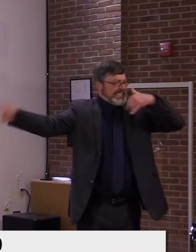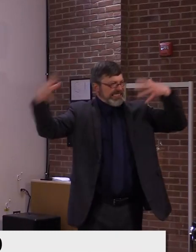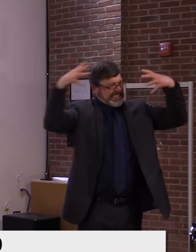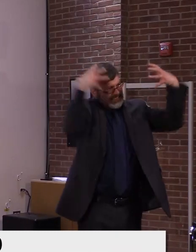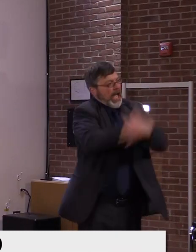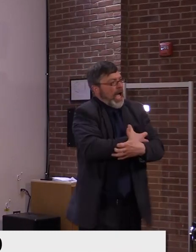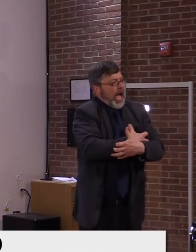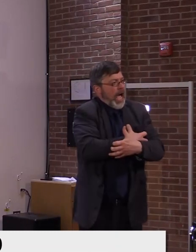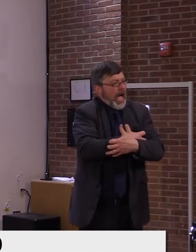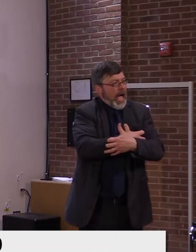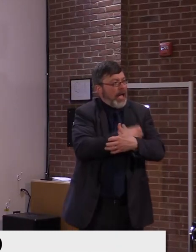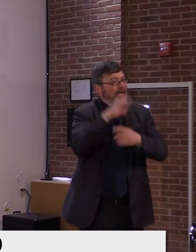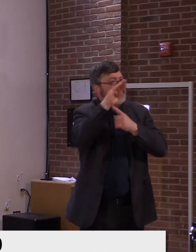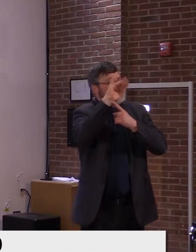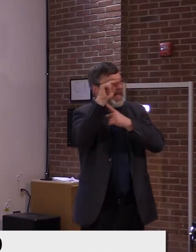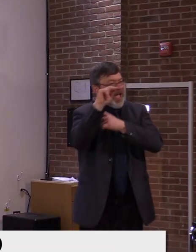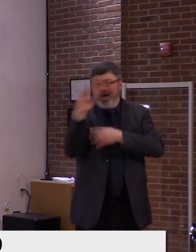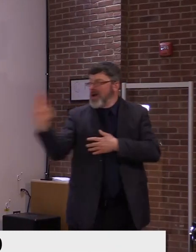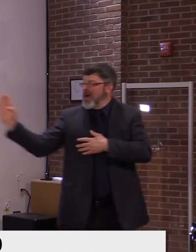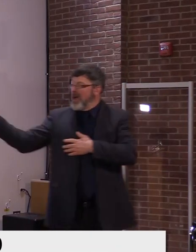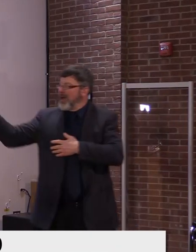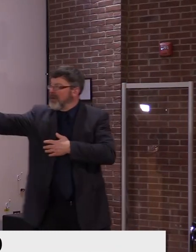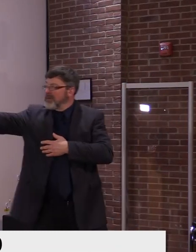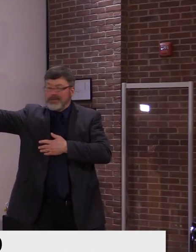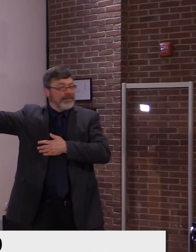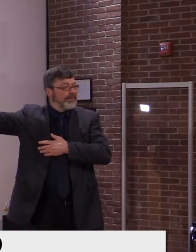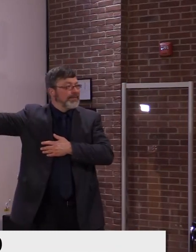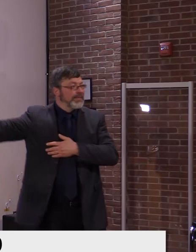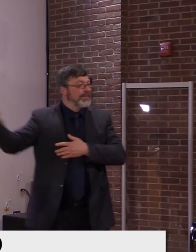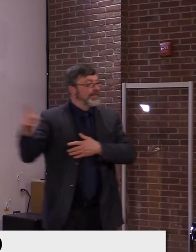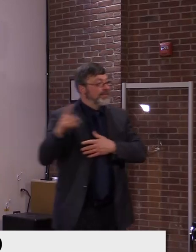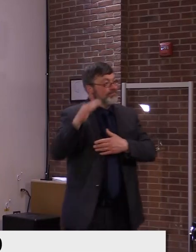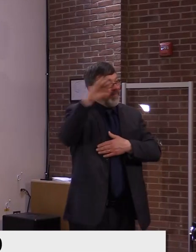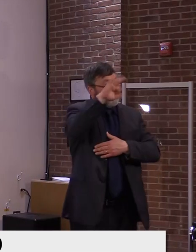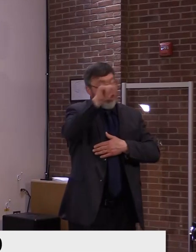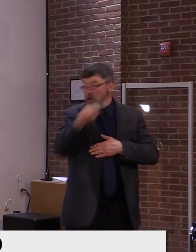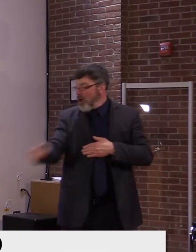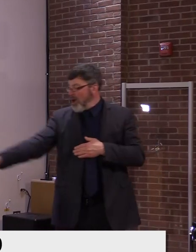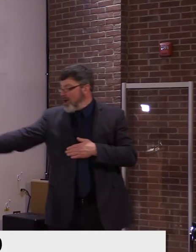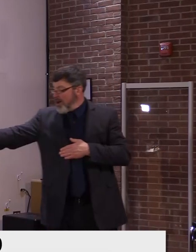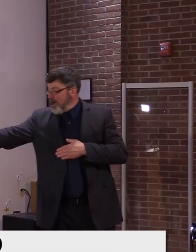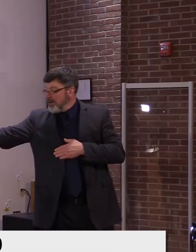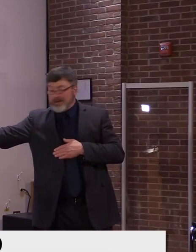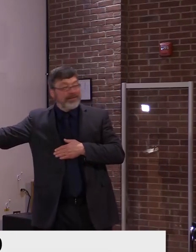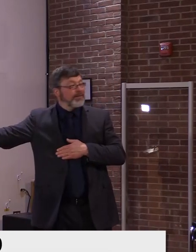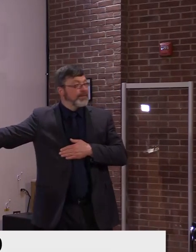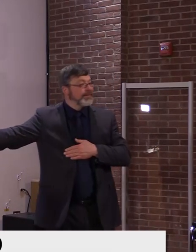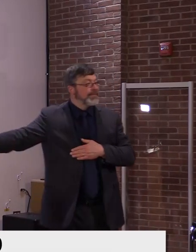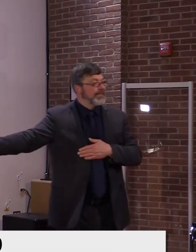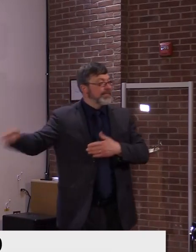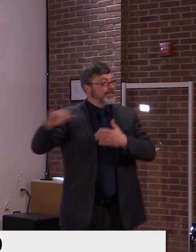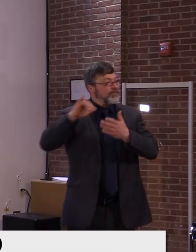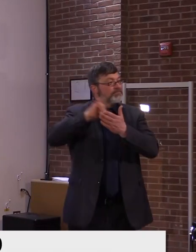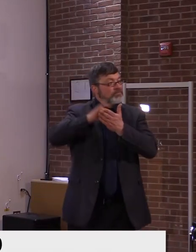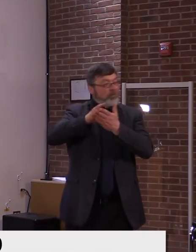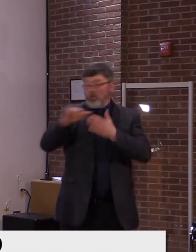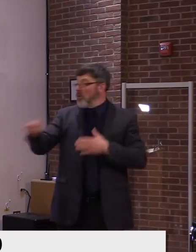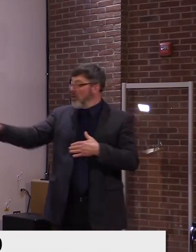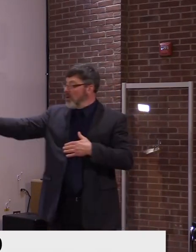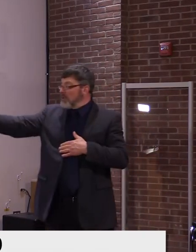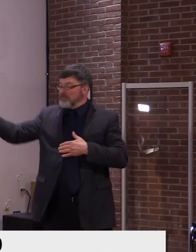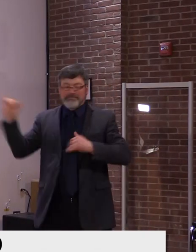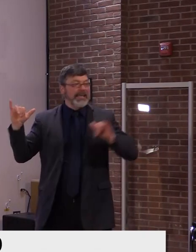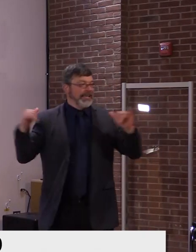amount of cases, so something for us to keep a close eye on in the weeks ahead. And with that, I'd like to turn it back over to the governor.